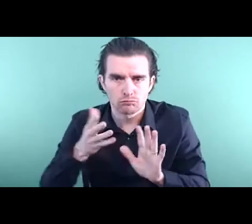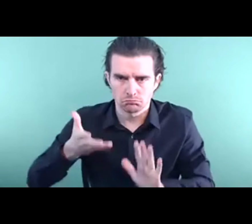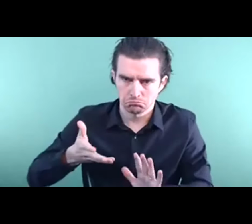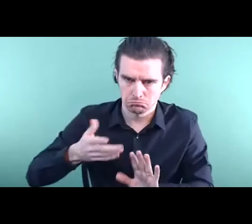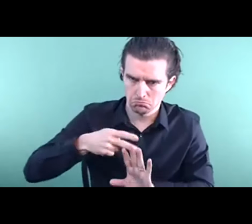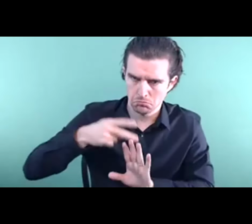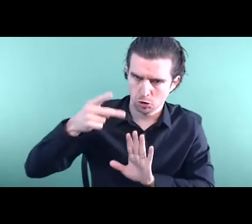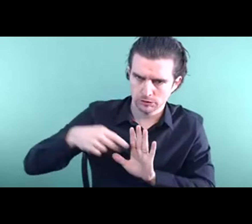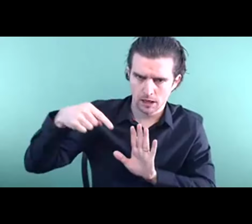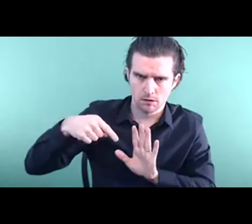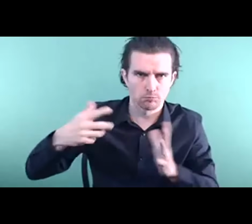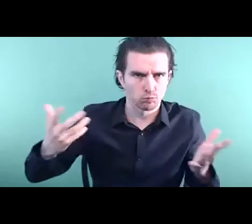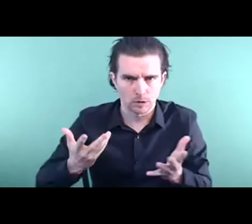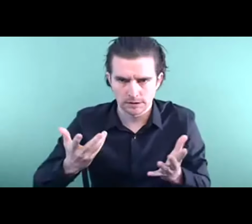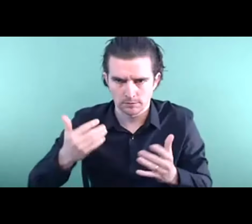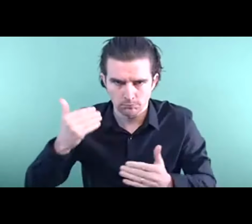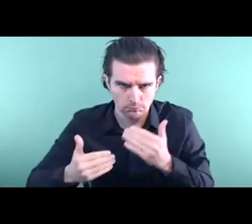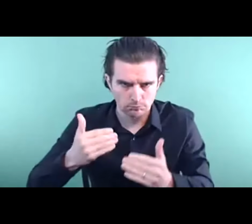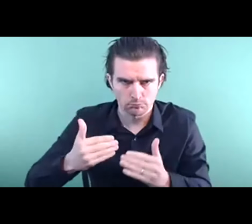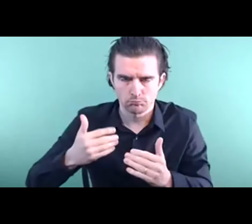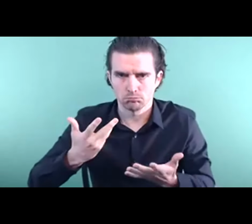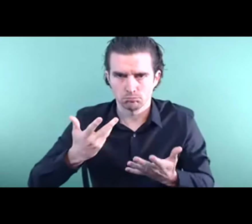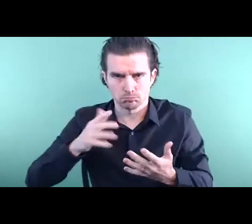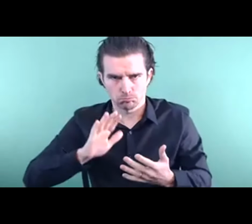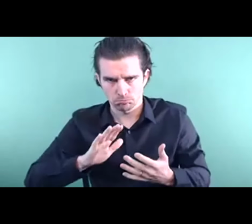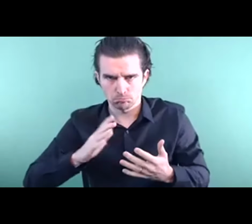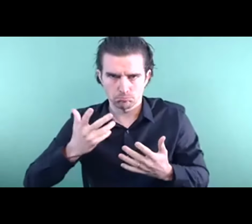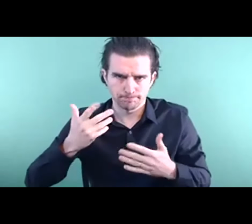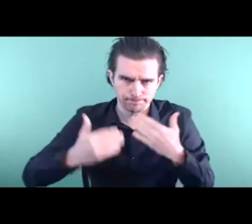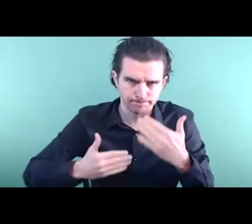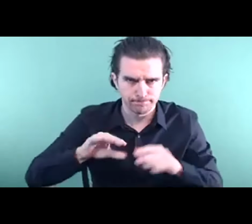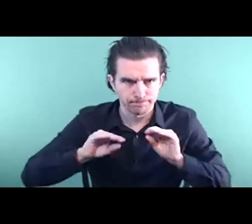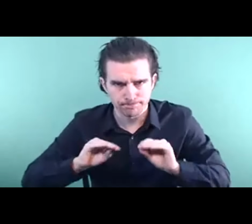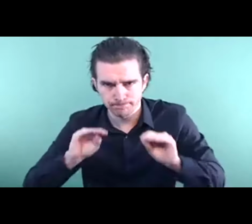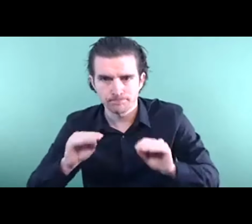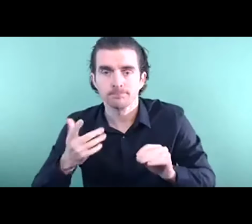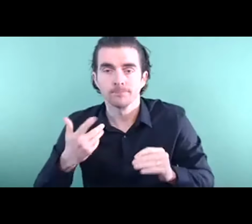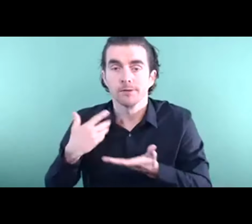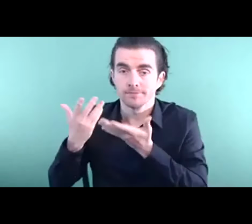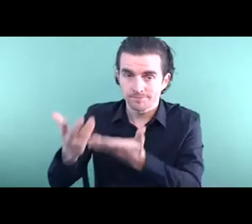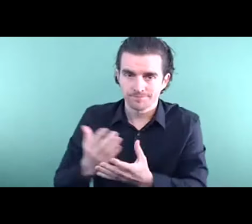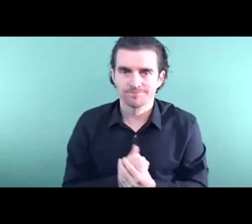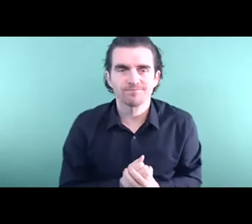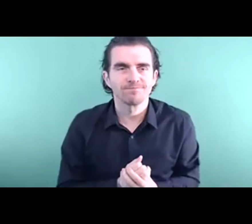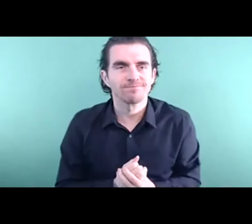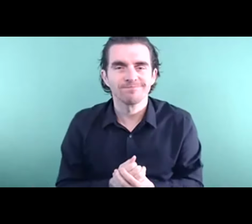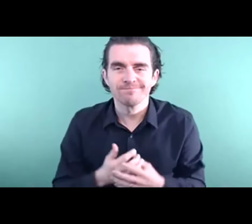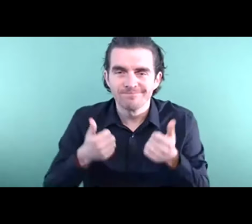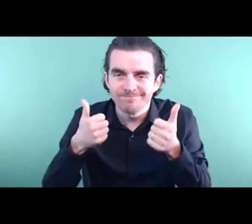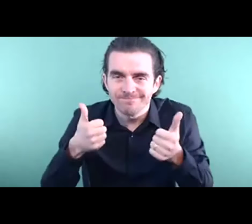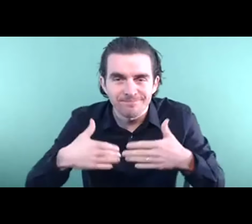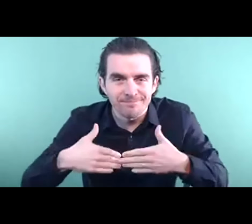network. And DARE stands for Disability Advocacy Research in Europe. And as Mark mentioned, it's a Marie Curie